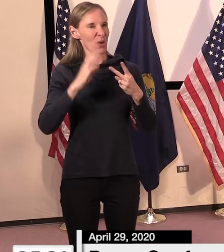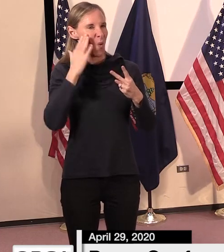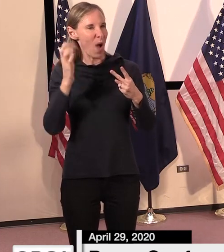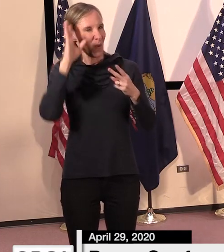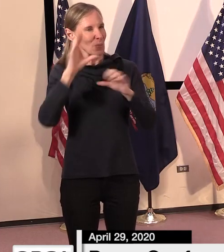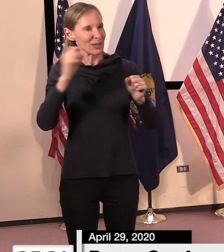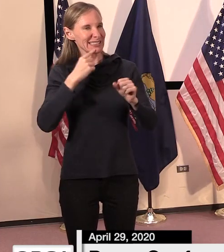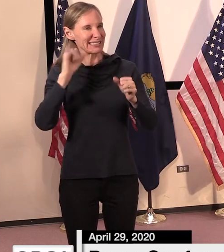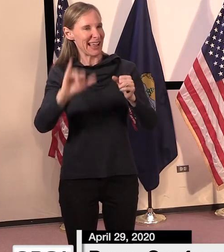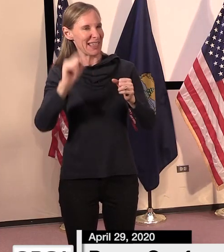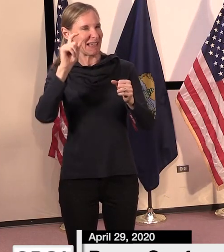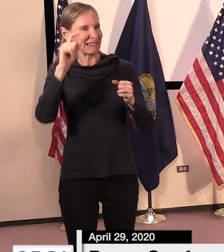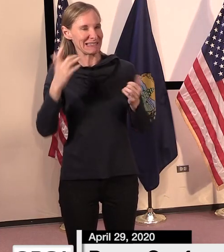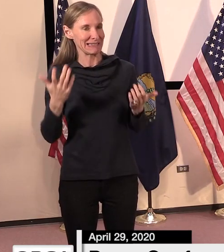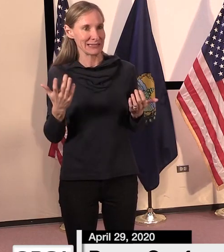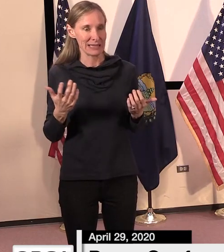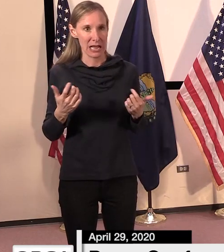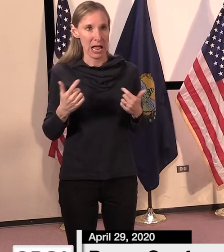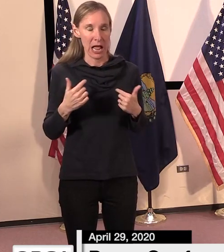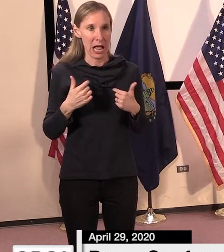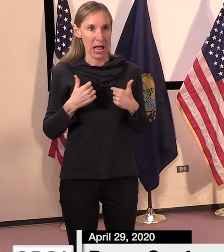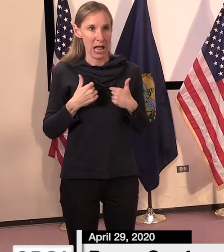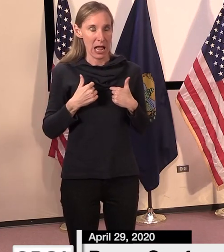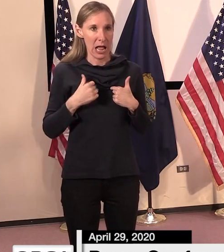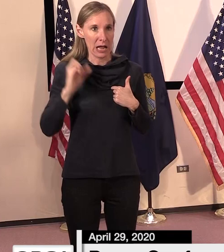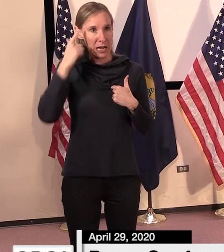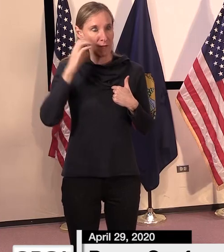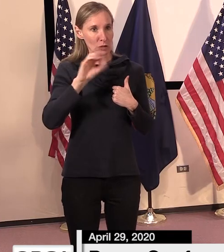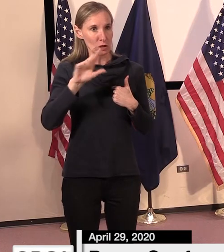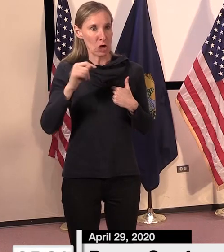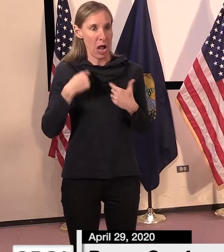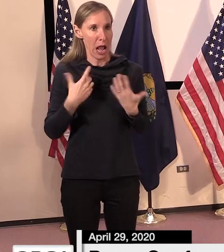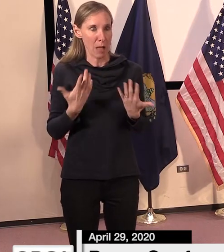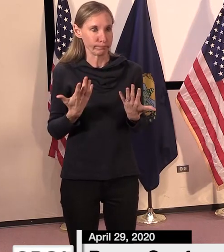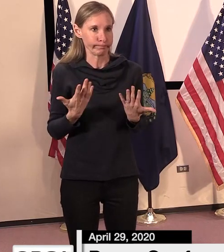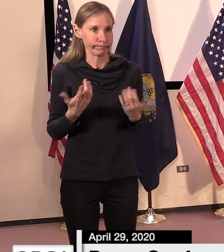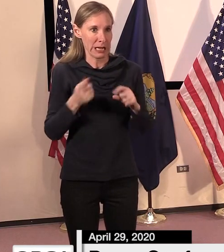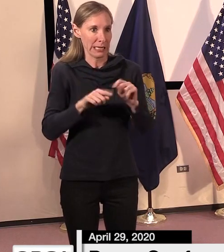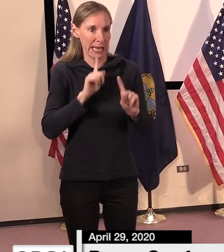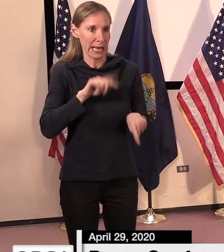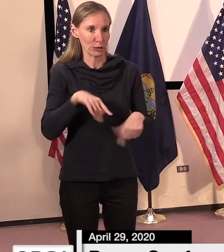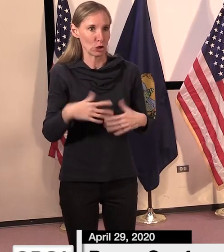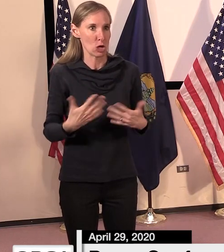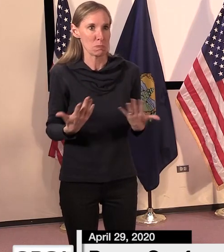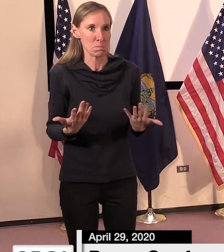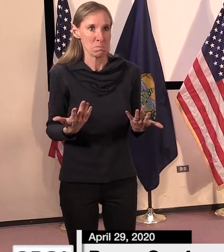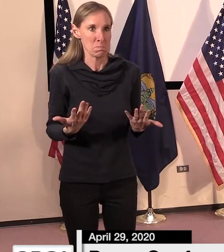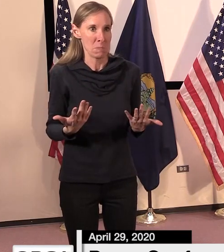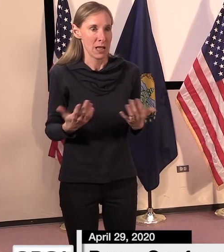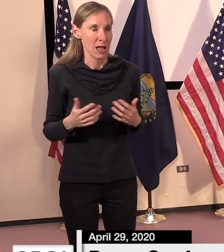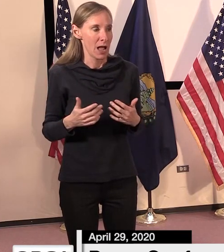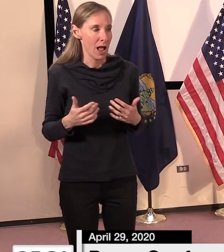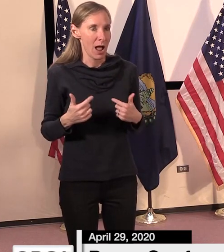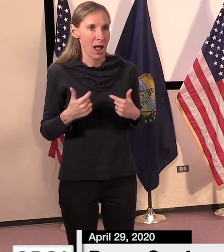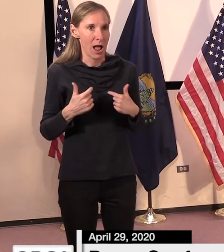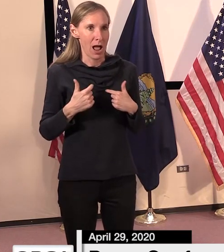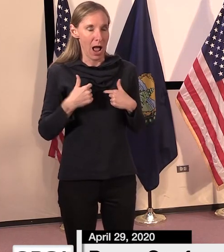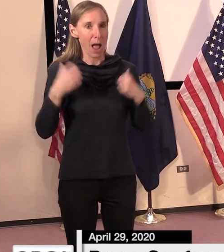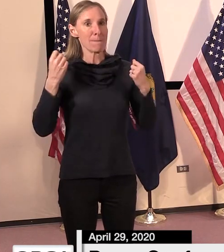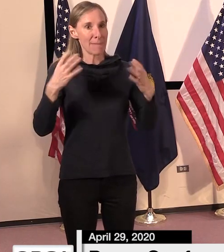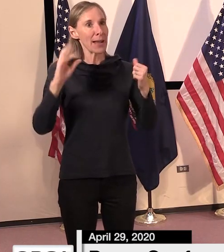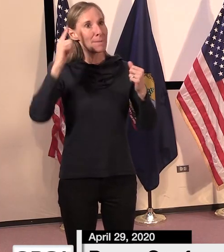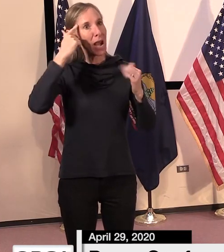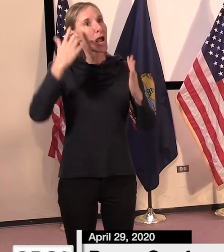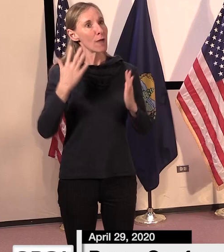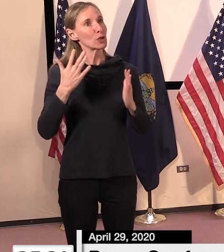like this? I can't answer either one of those questions. I would say that there are a number of governors throughout